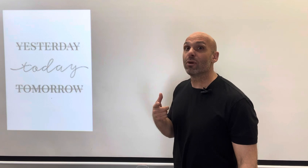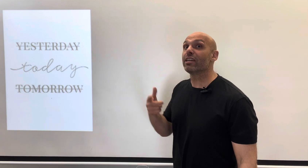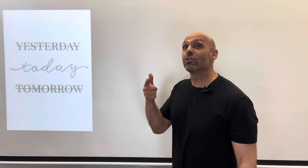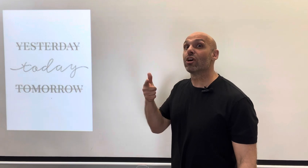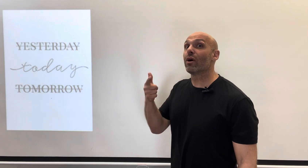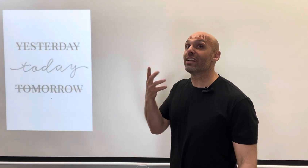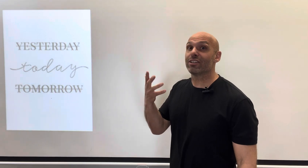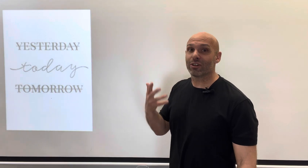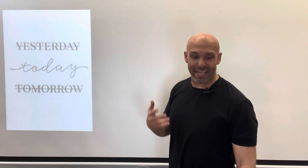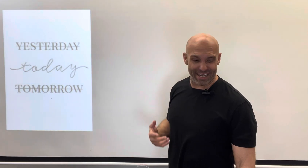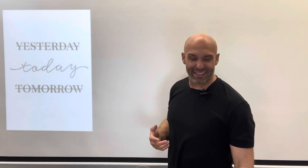it, you'll know it and you'll get it.